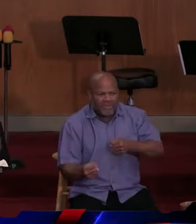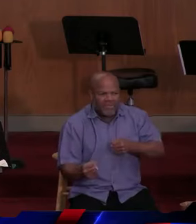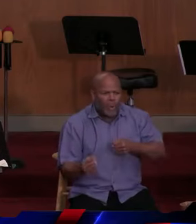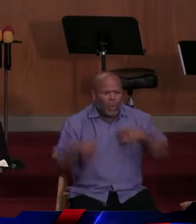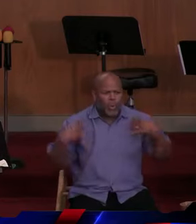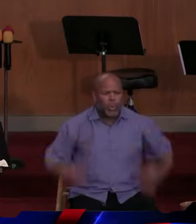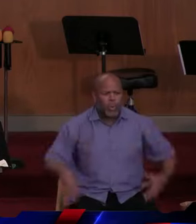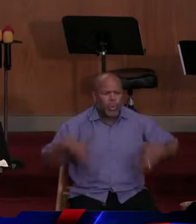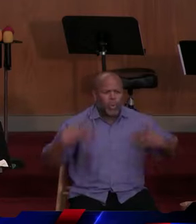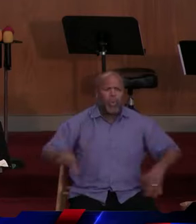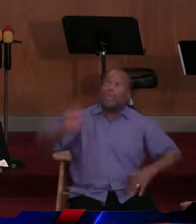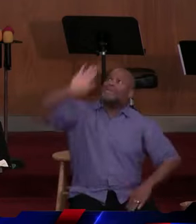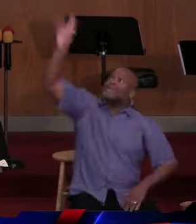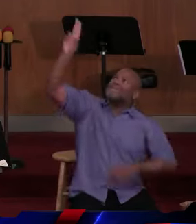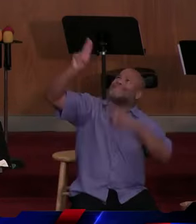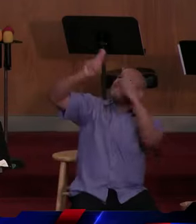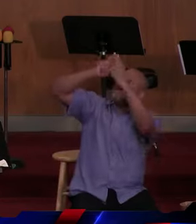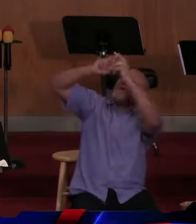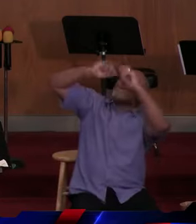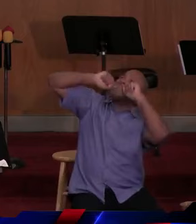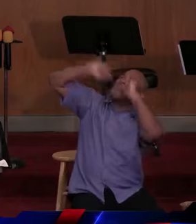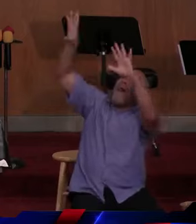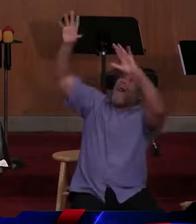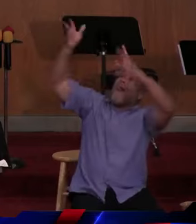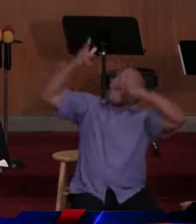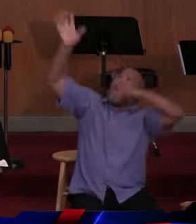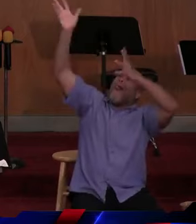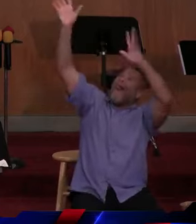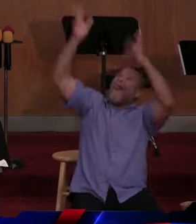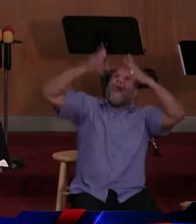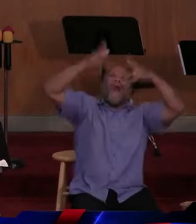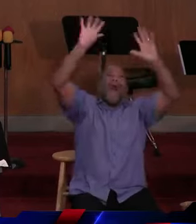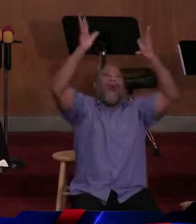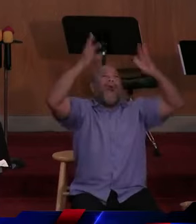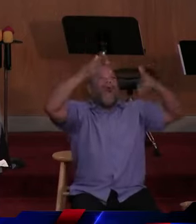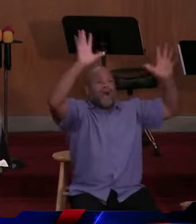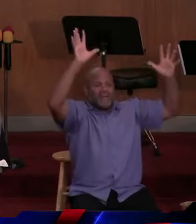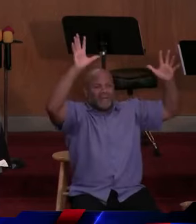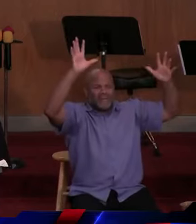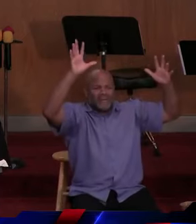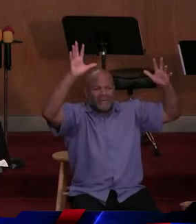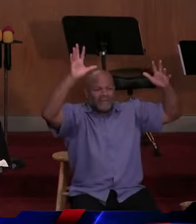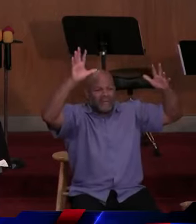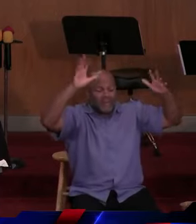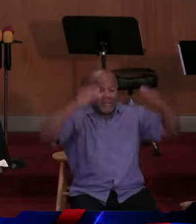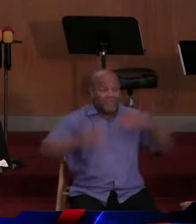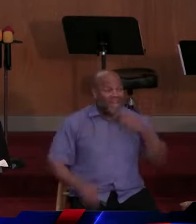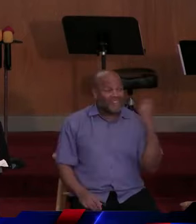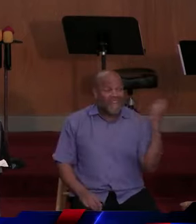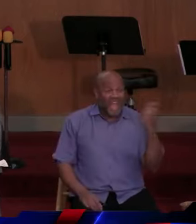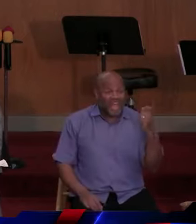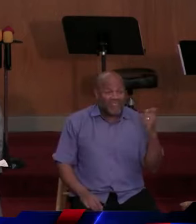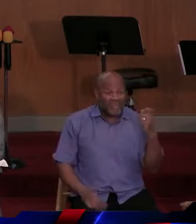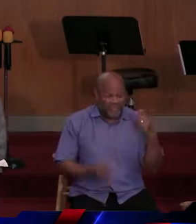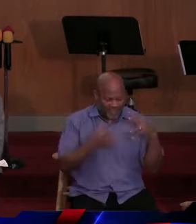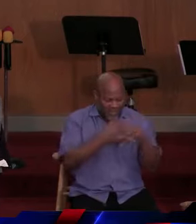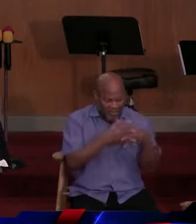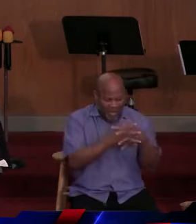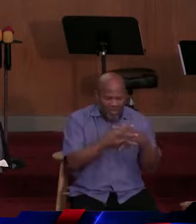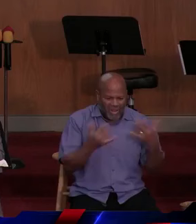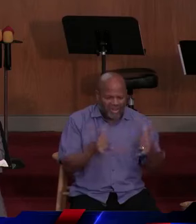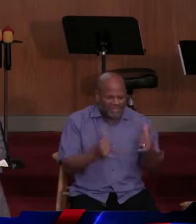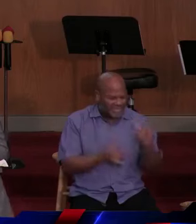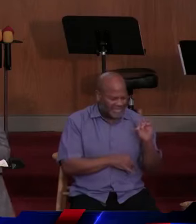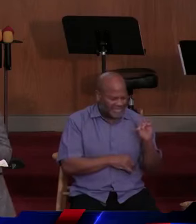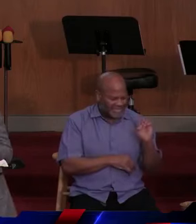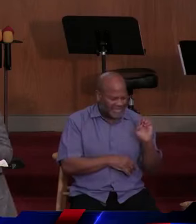bless his name. Come on, somebody. One of my favorite football players is Deion Sanders.